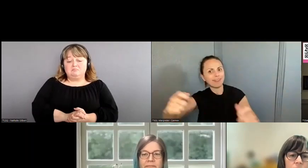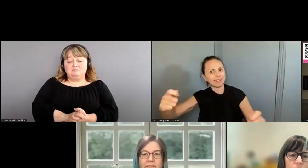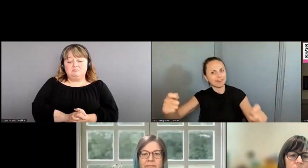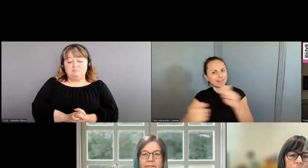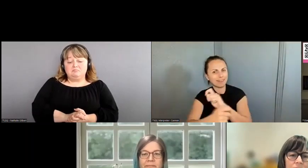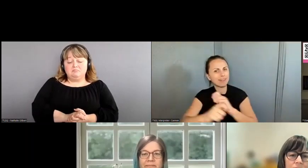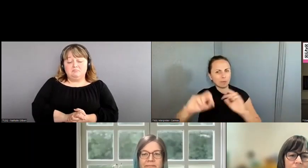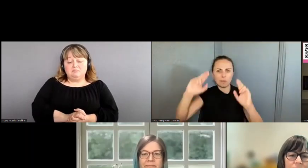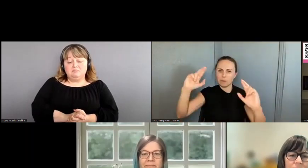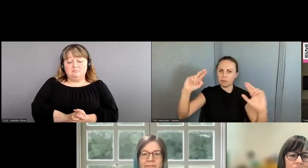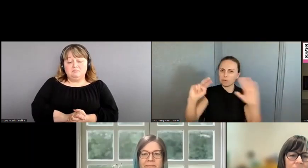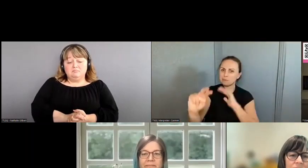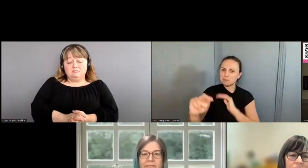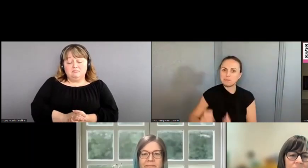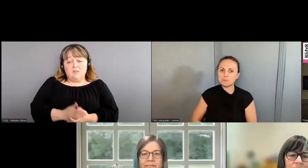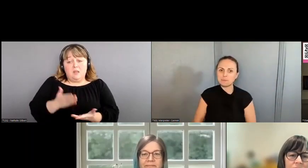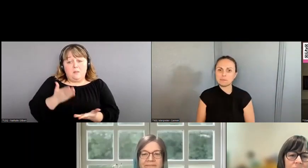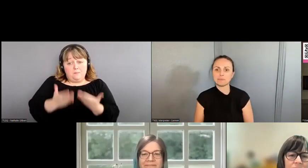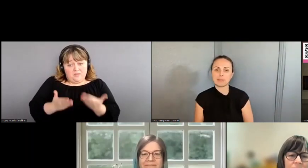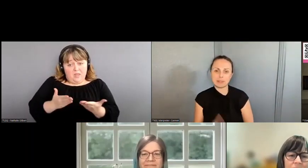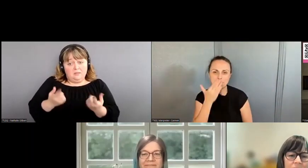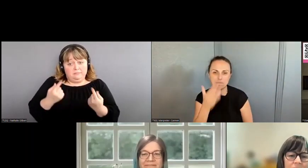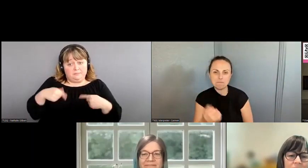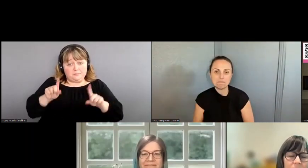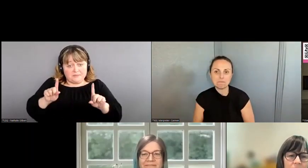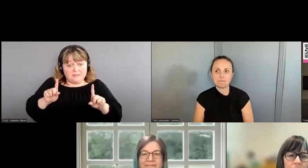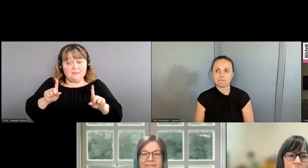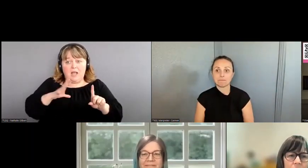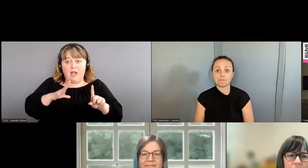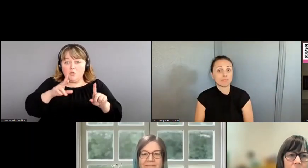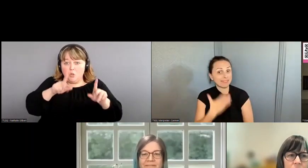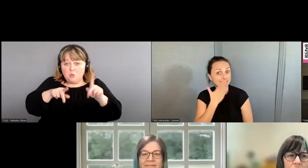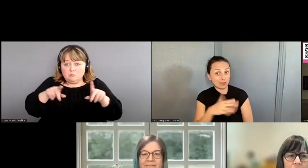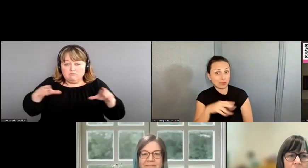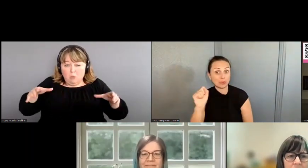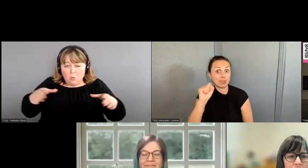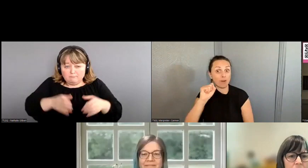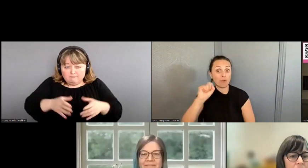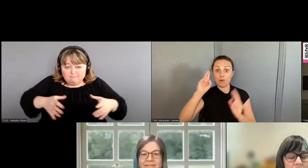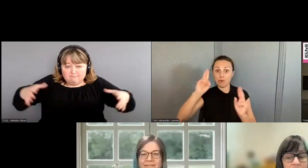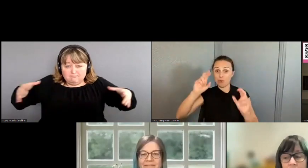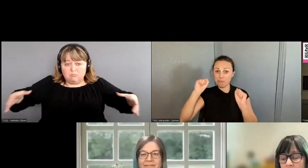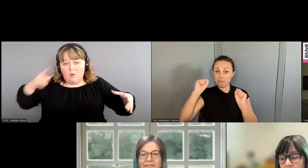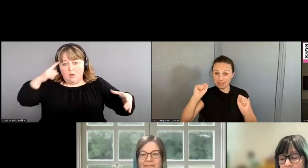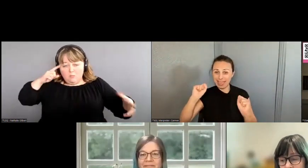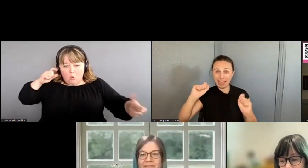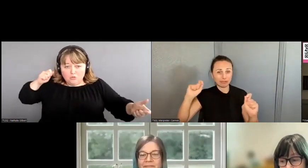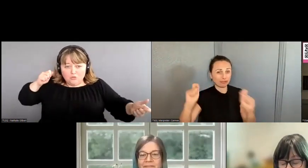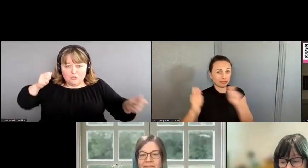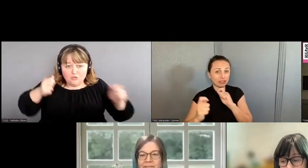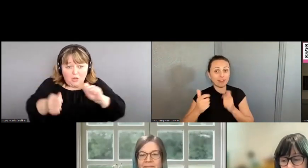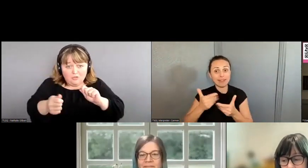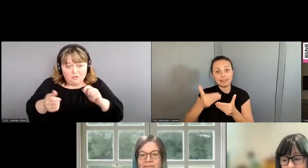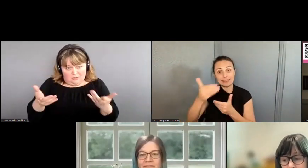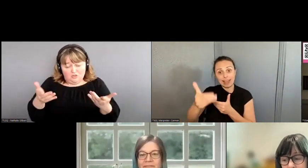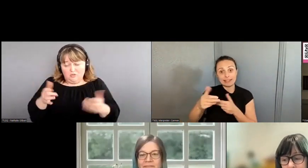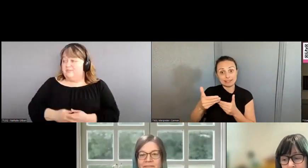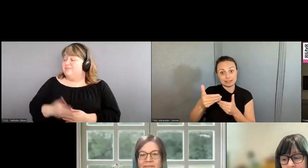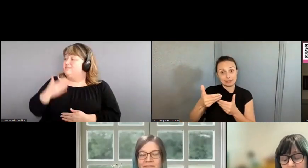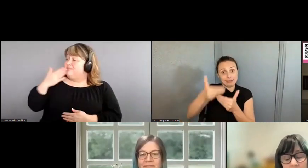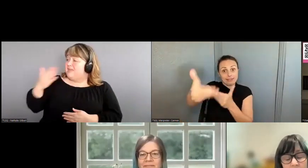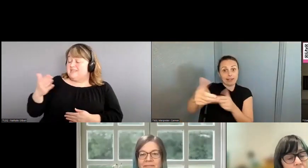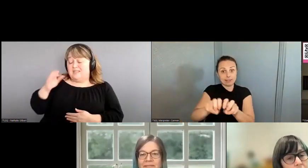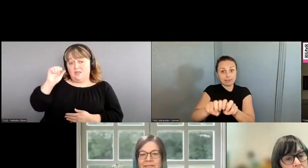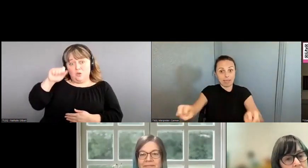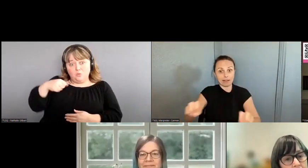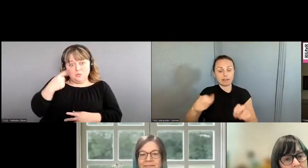that. Thank you. Thank you. Yes, hopefully we can move the dial. Actually, the next panel, we will have